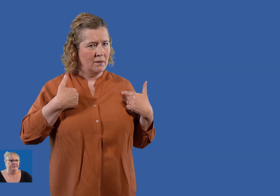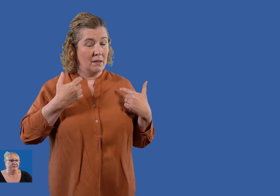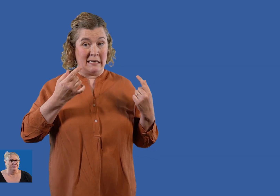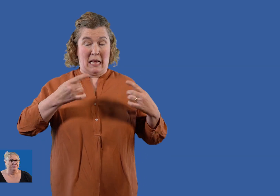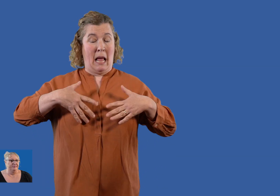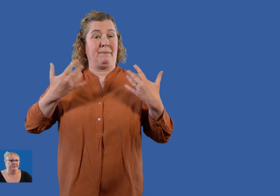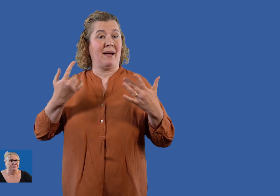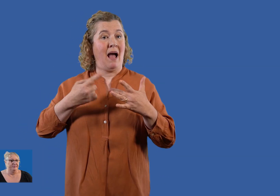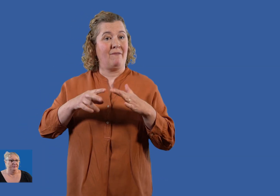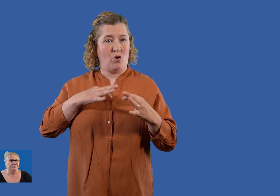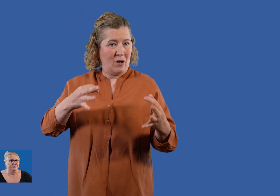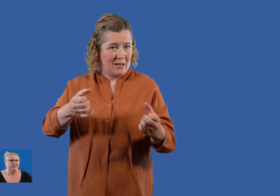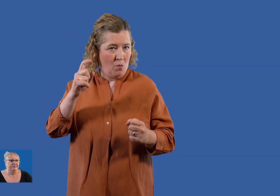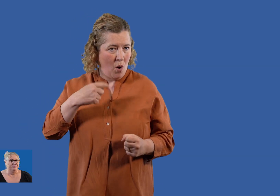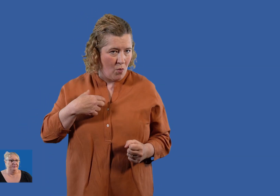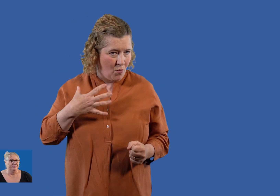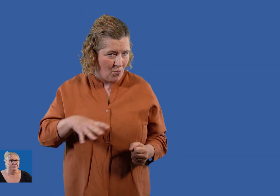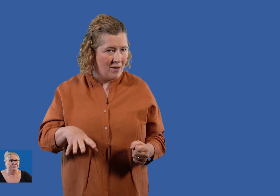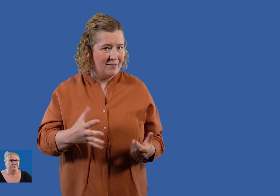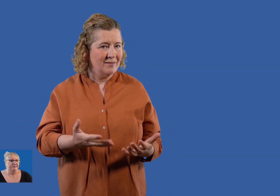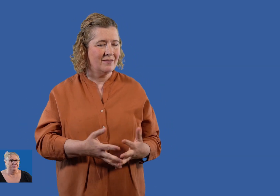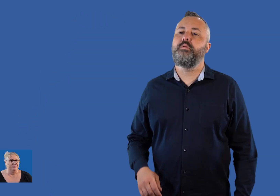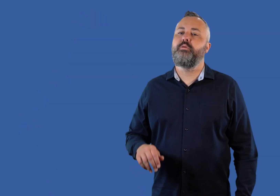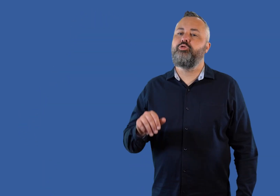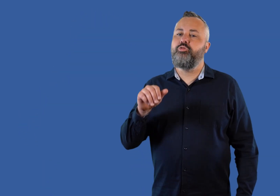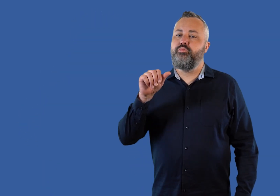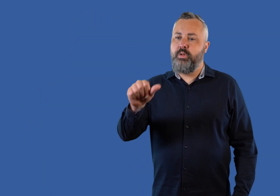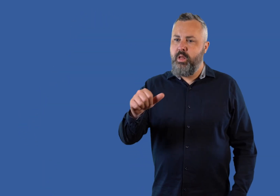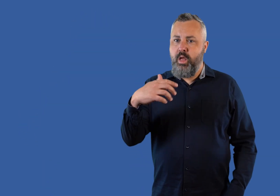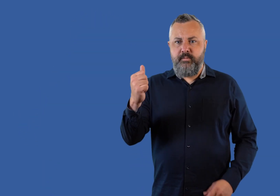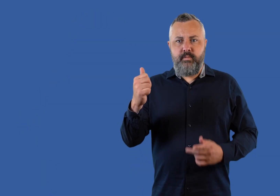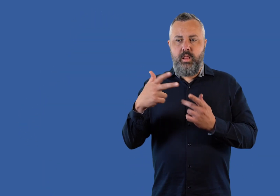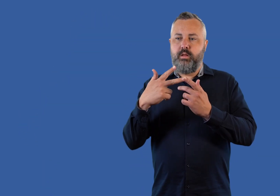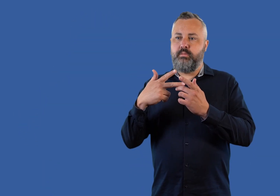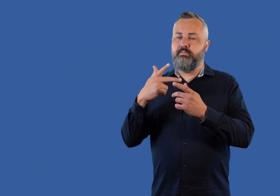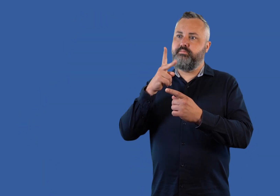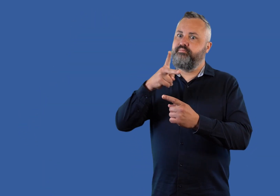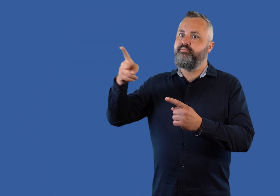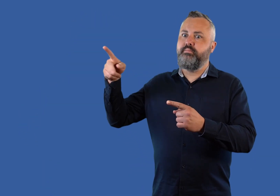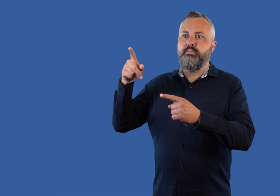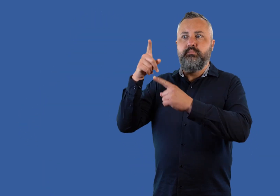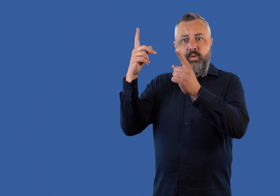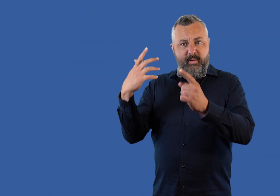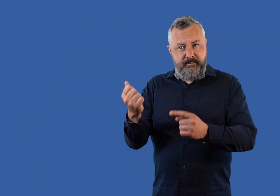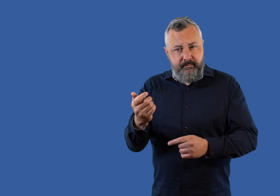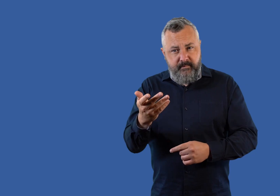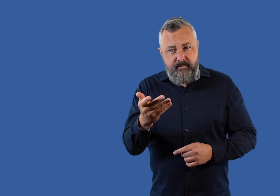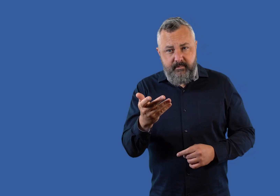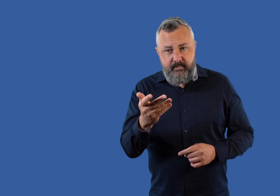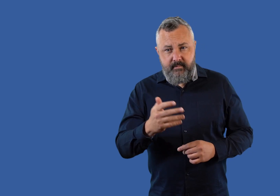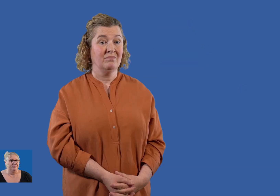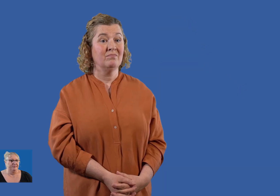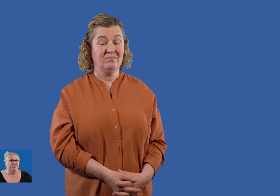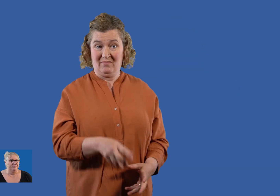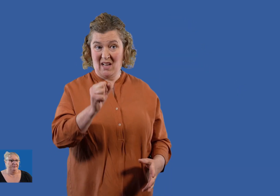easily offended when things don't go their way. Right. So is there another common one? Yeah, well,